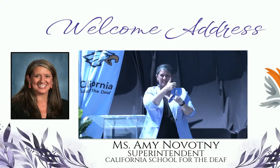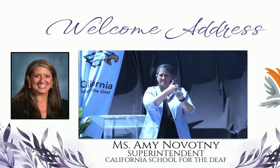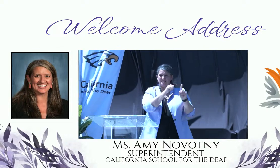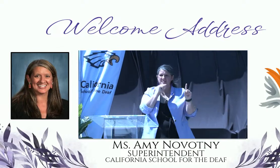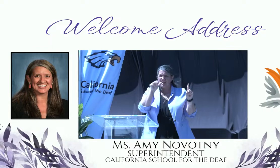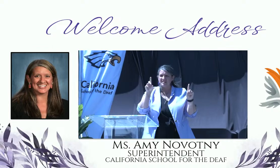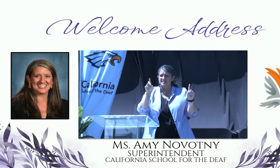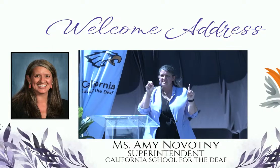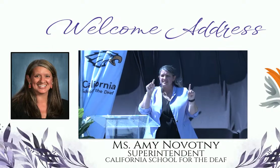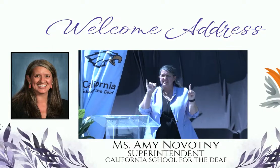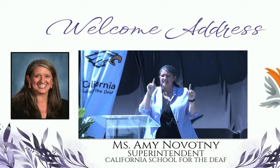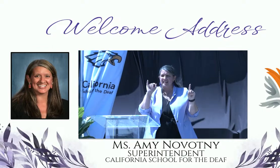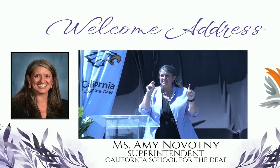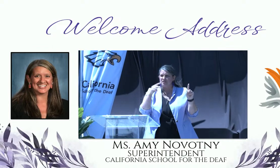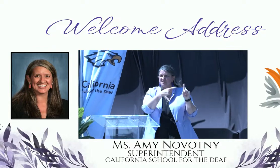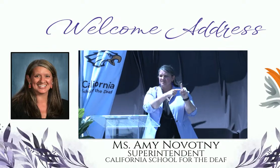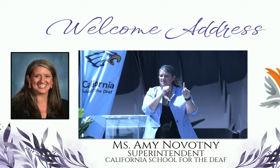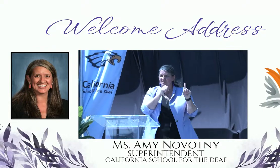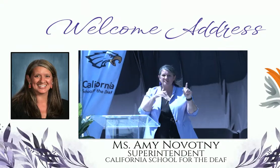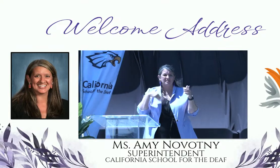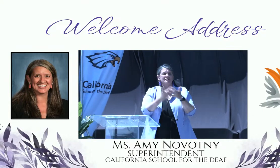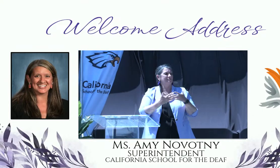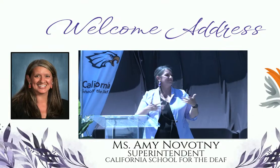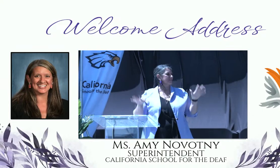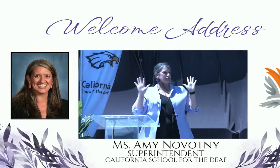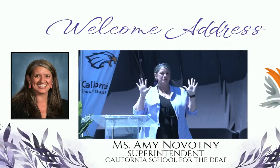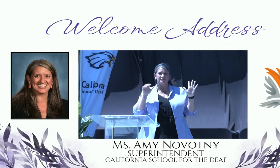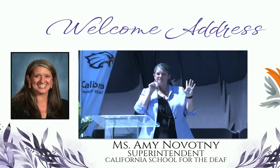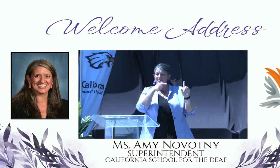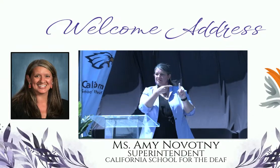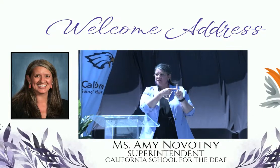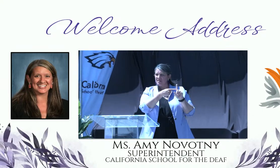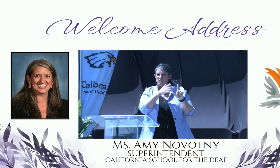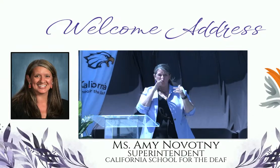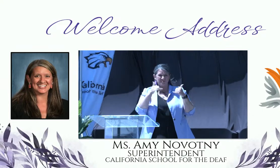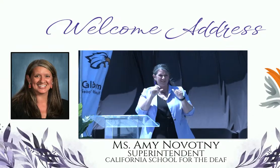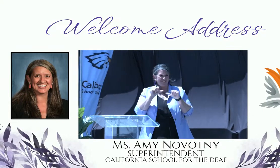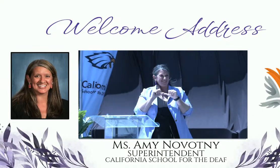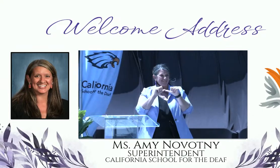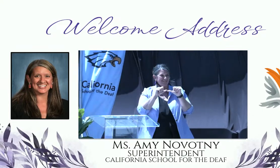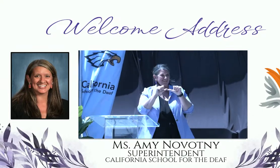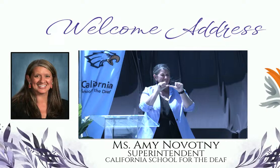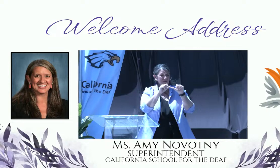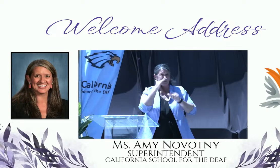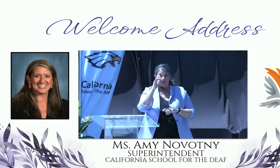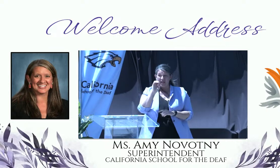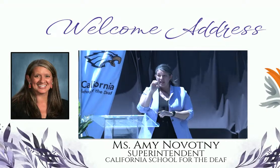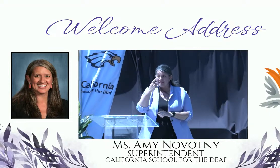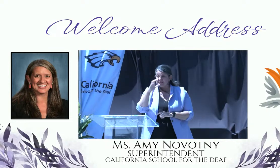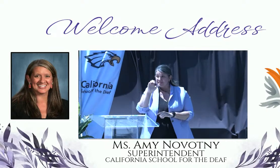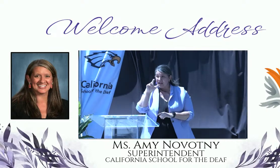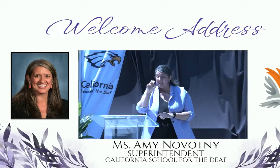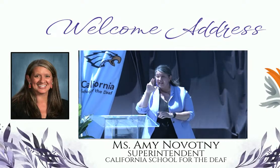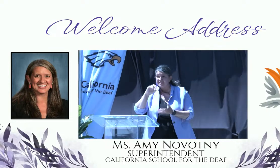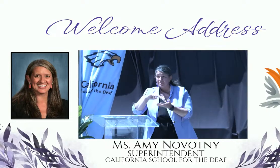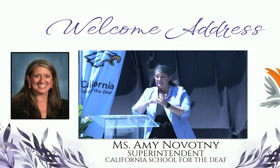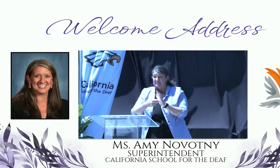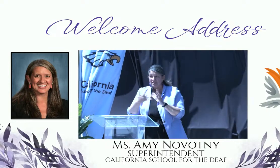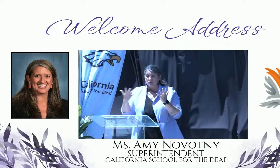Journey into excellence. It's not that you got here and you've reached the final